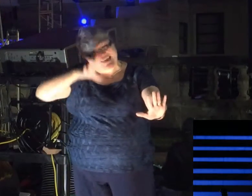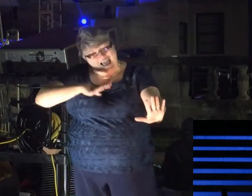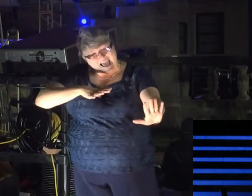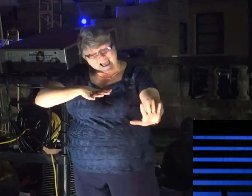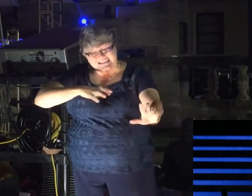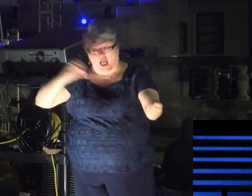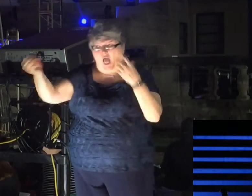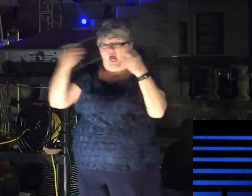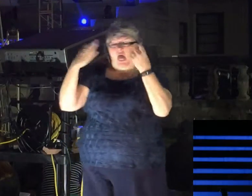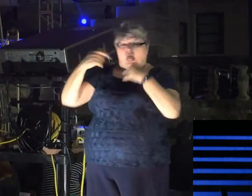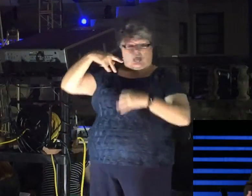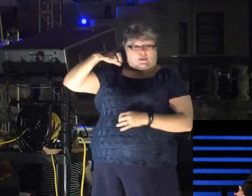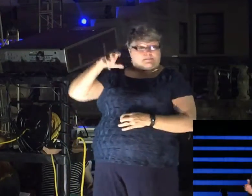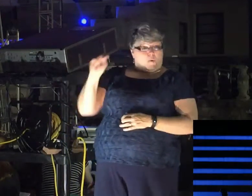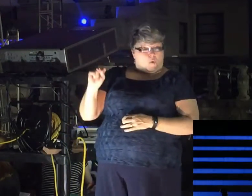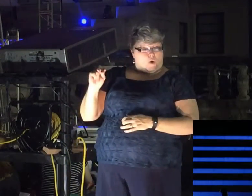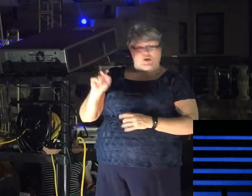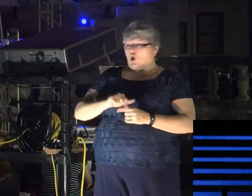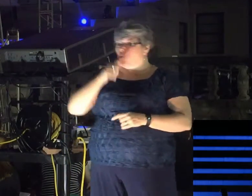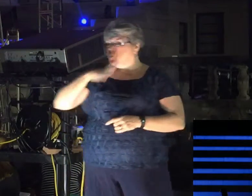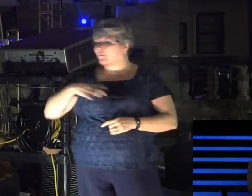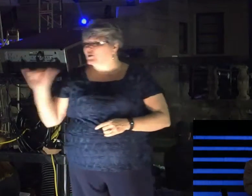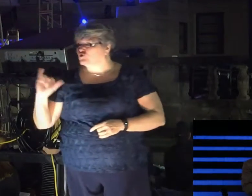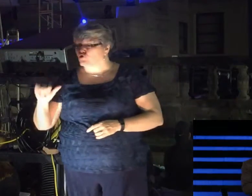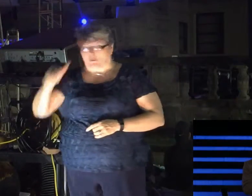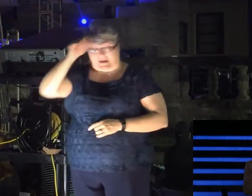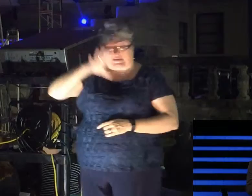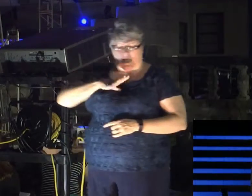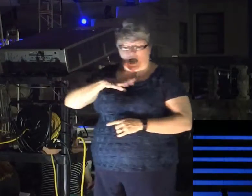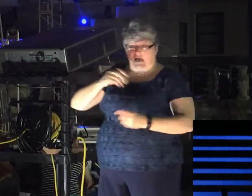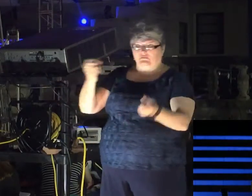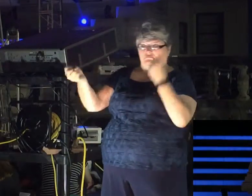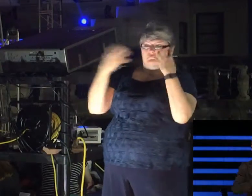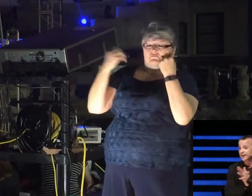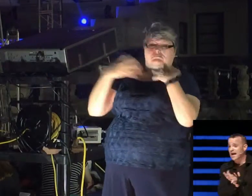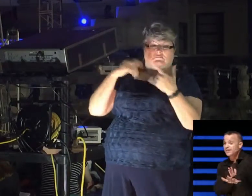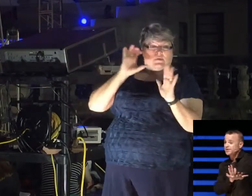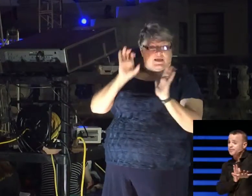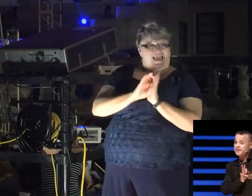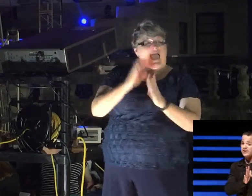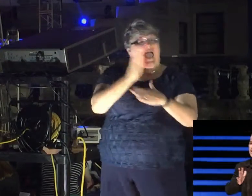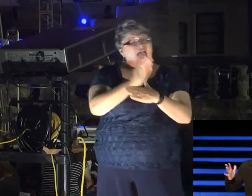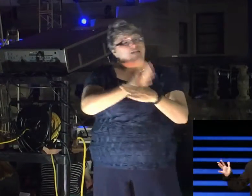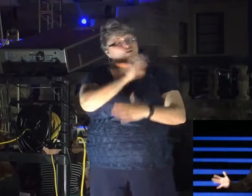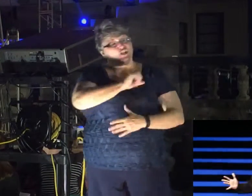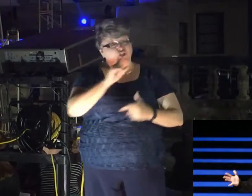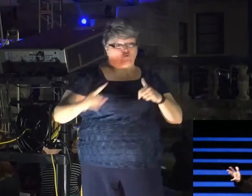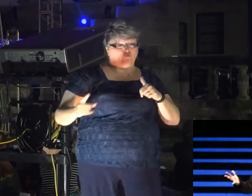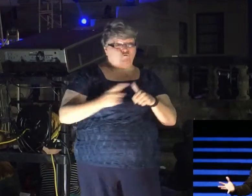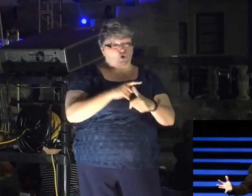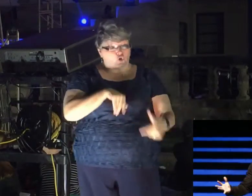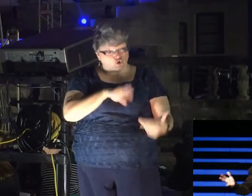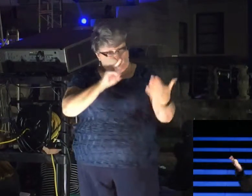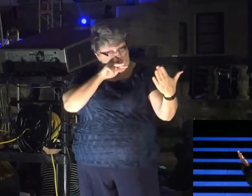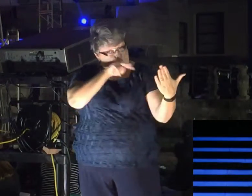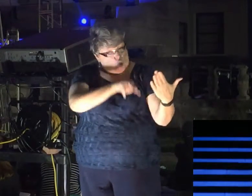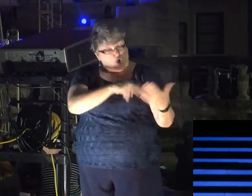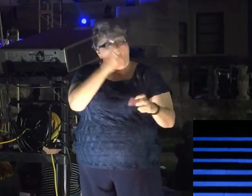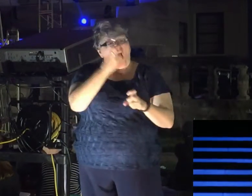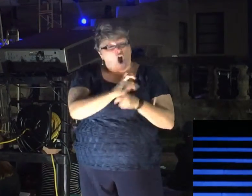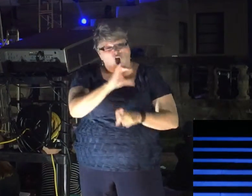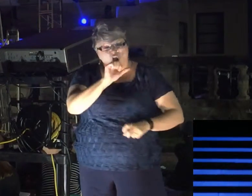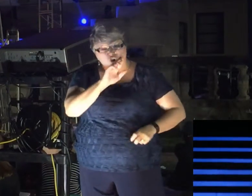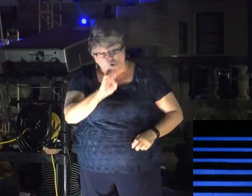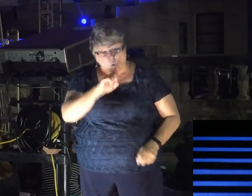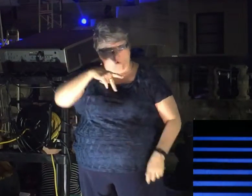And guys, this comes at us with pornography. It comes at you women too, but it comes at guys especially. The average age now of first presentation